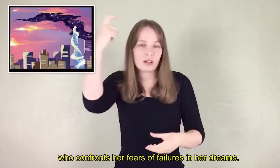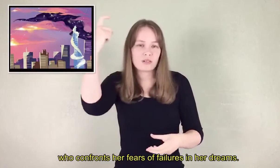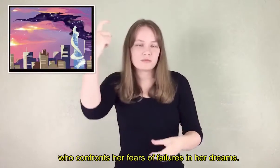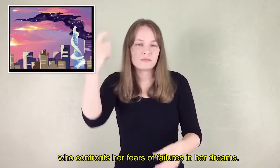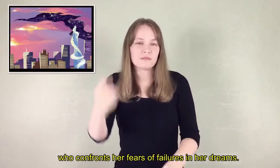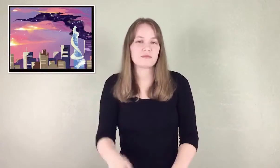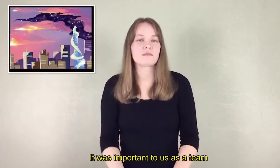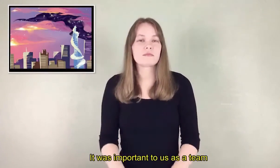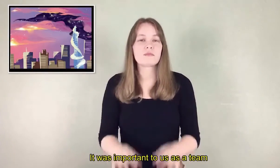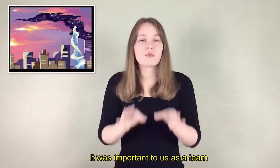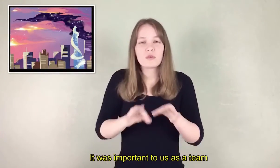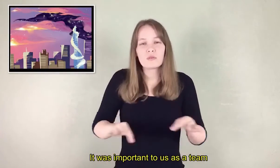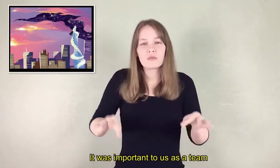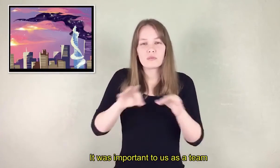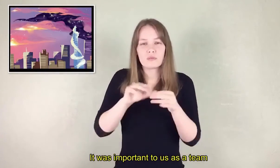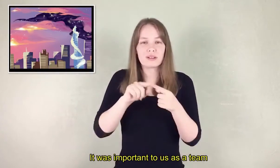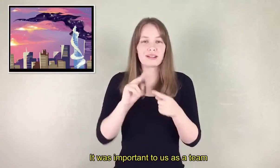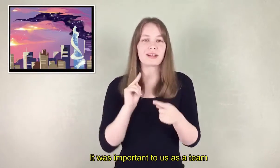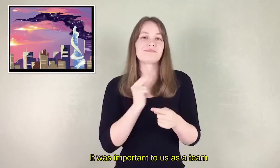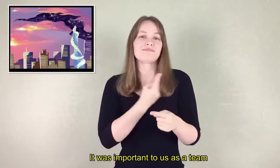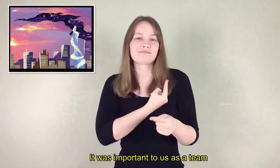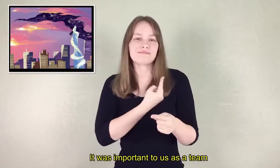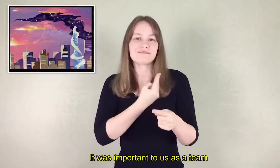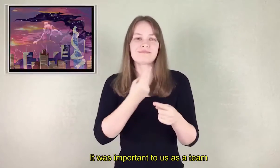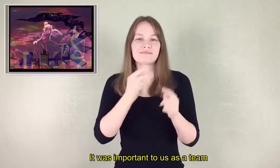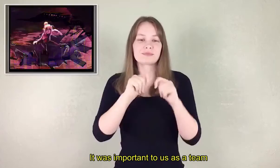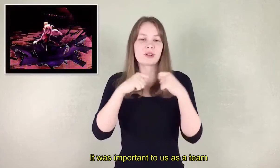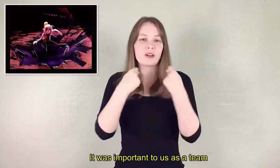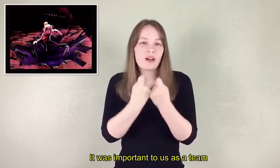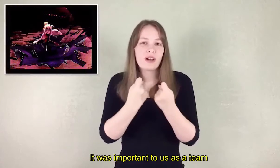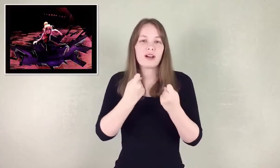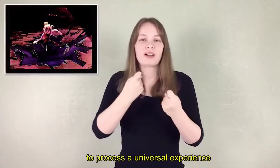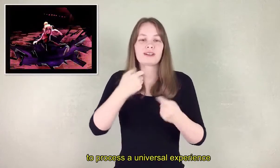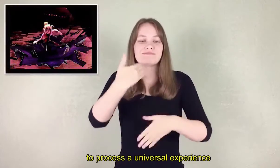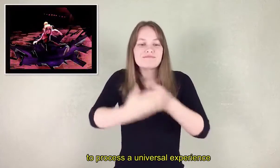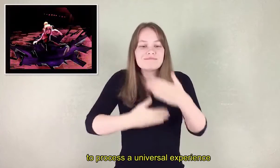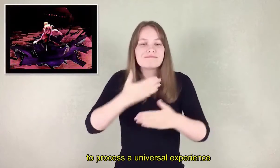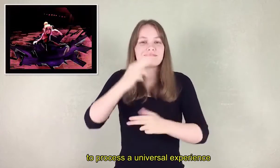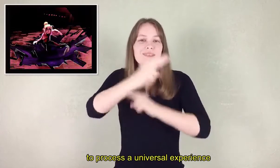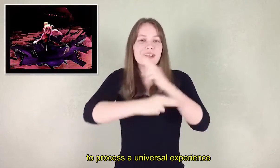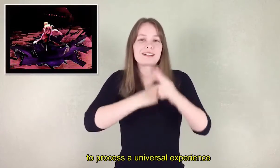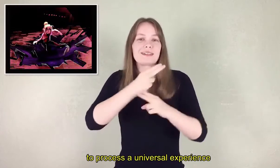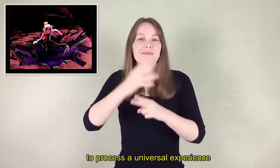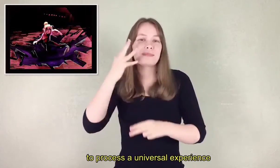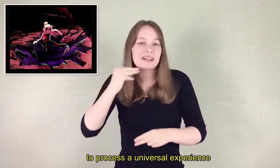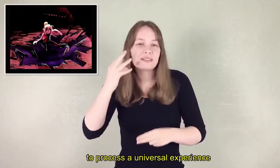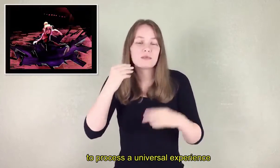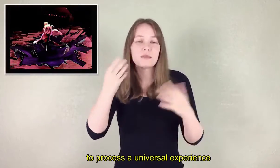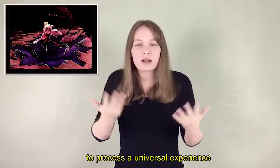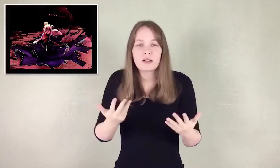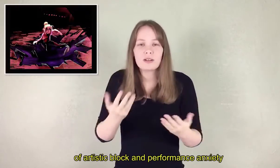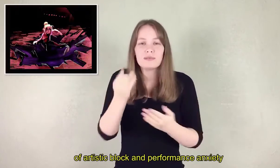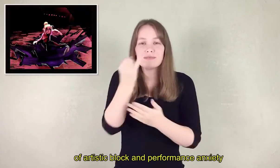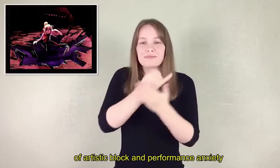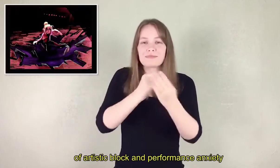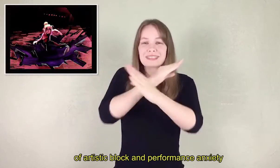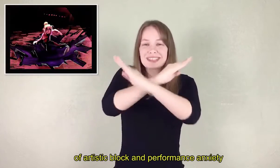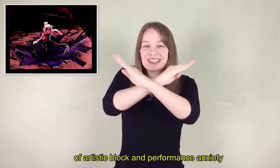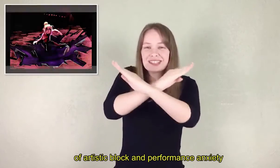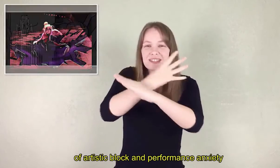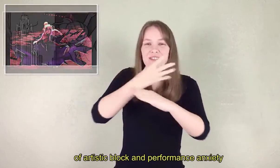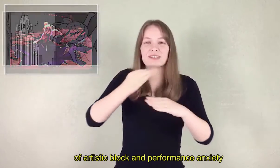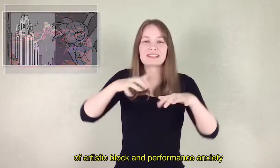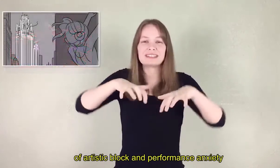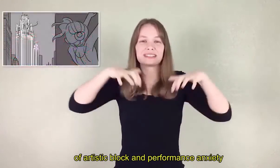her dreams. It was important to us as a team to process a universal experience of